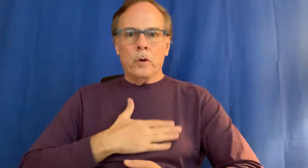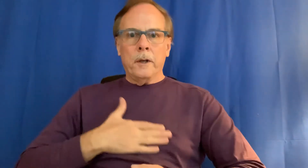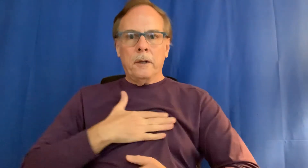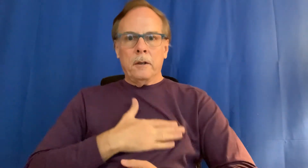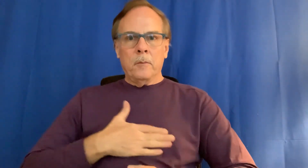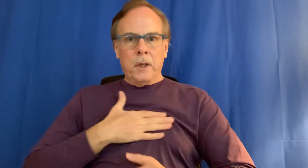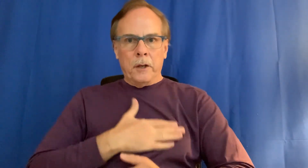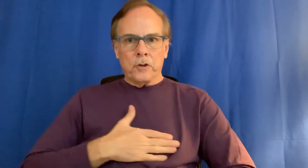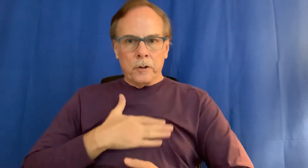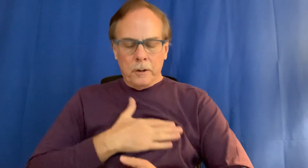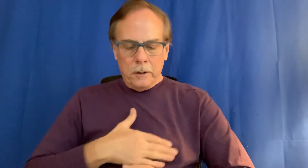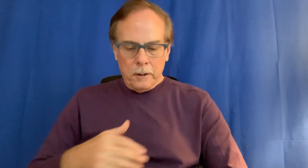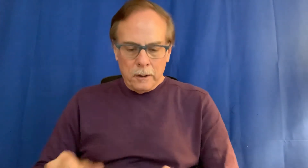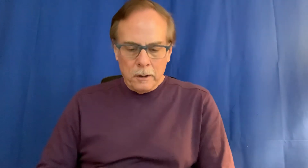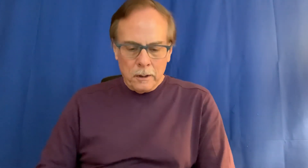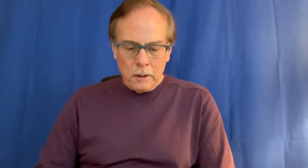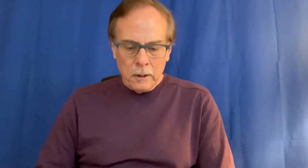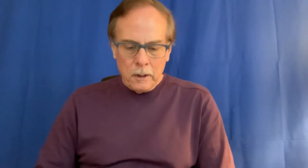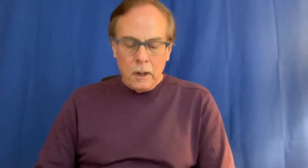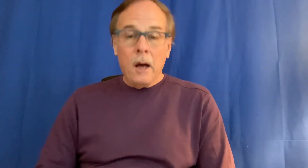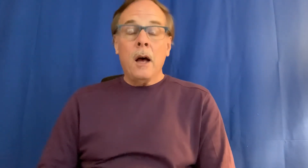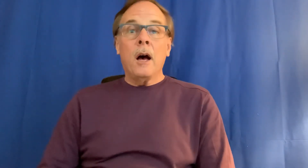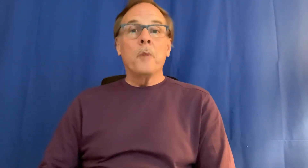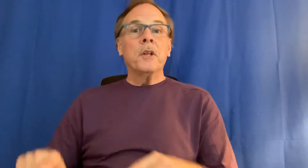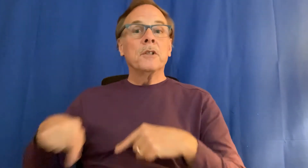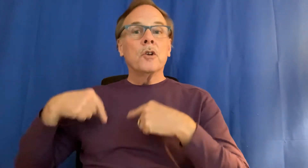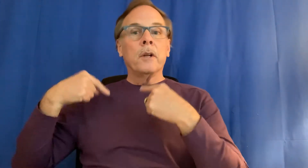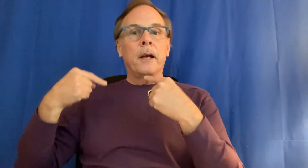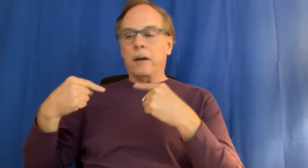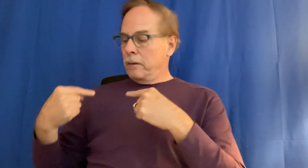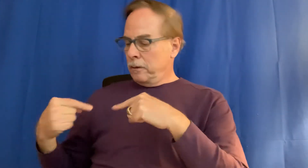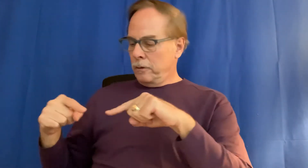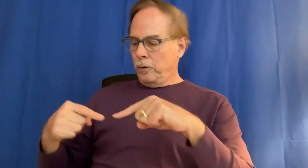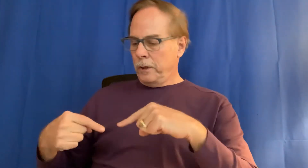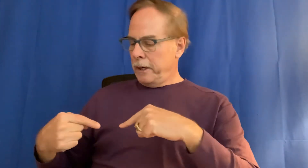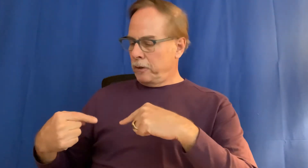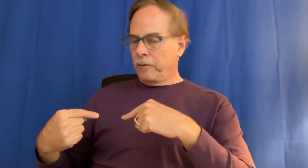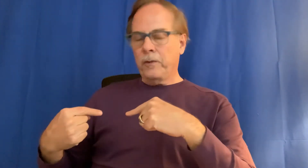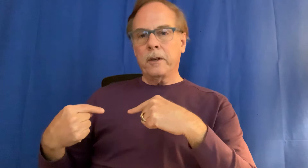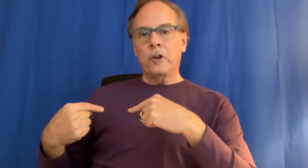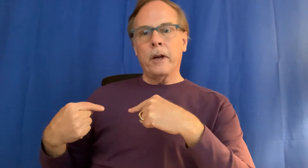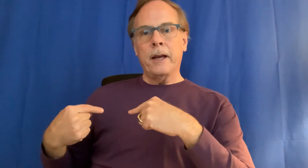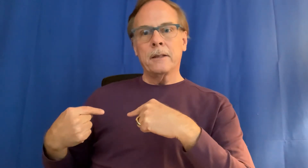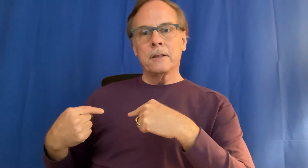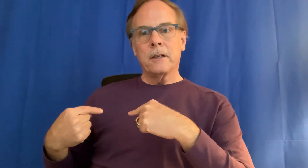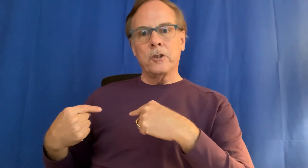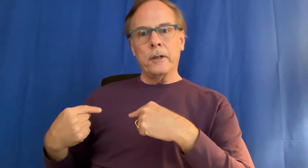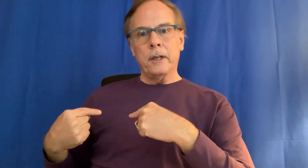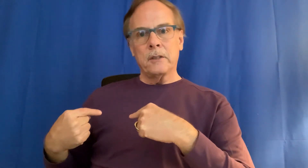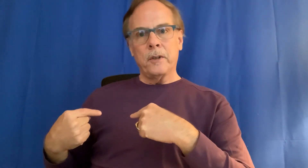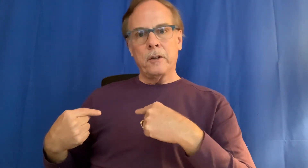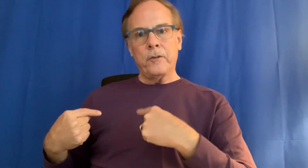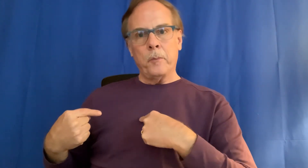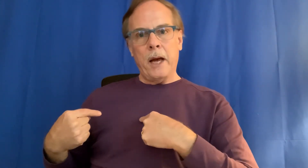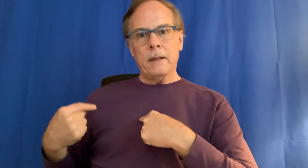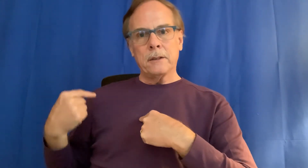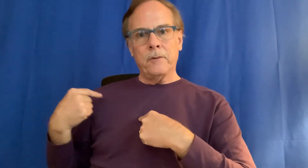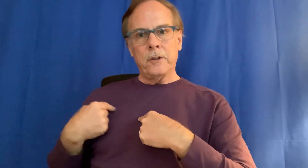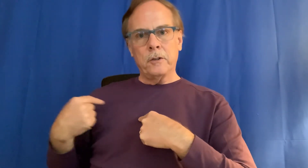Enjoy, pleasure. Up until now. You take your hands like your index finger of your passive and your